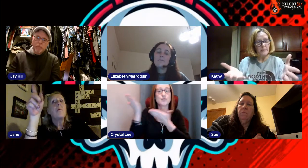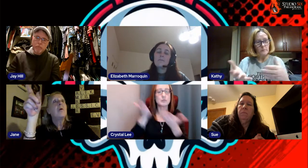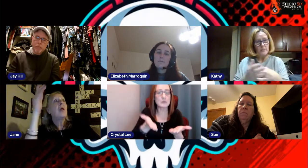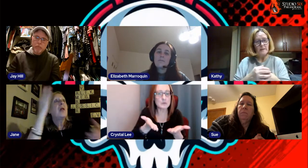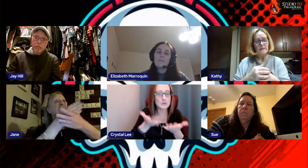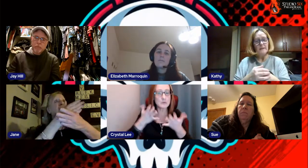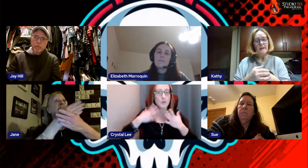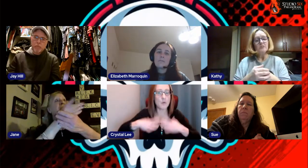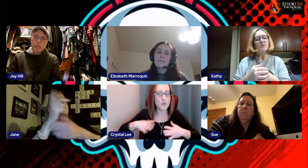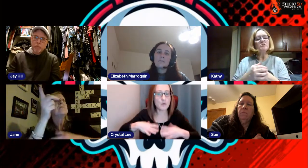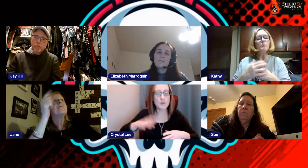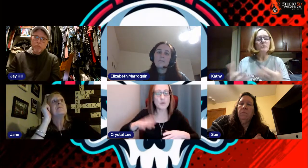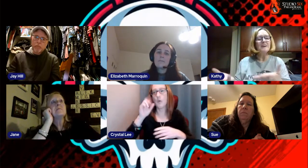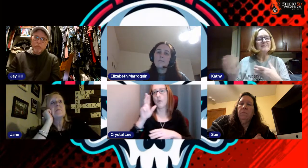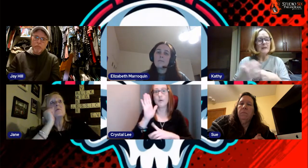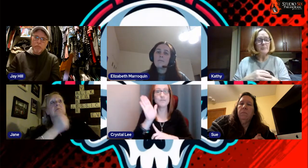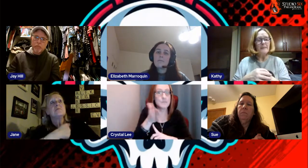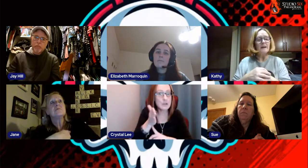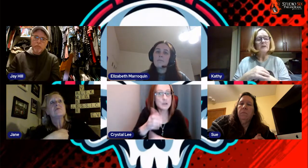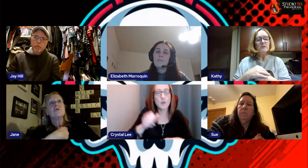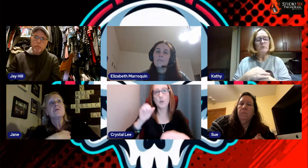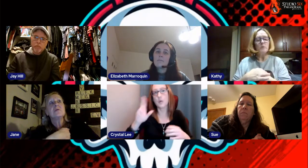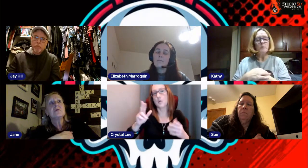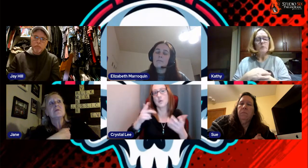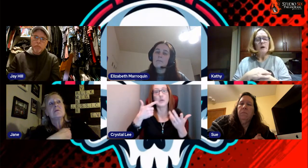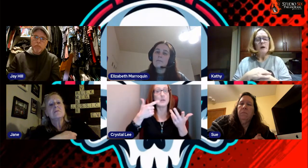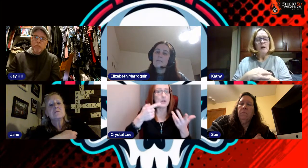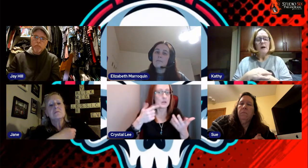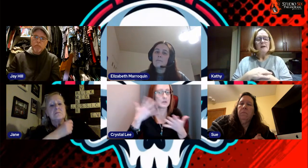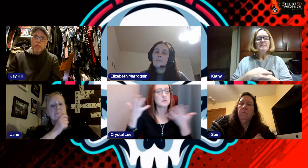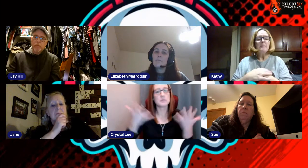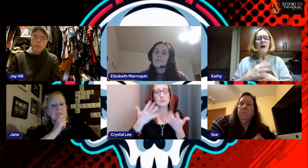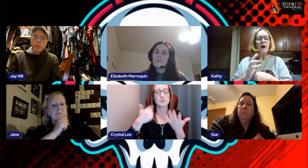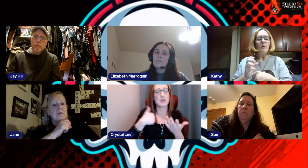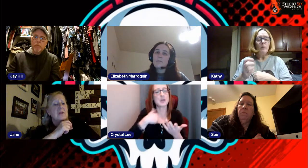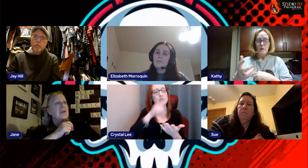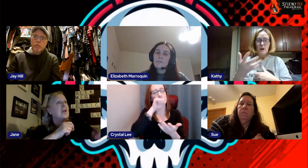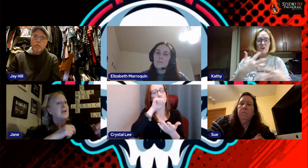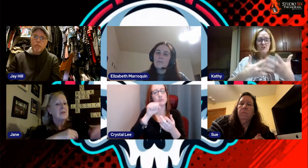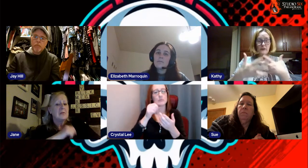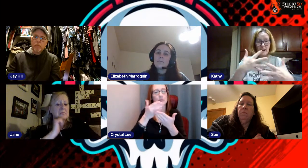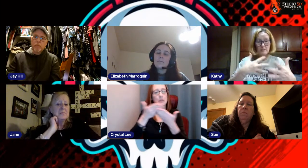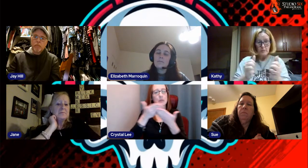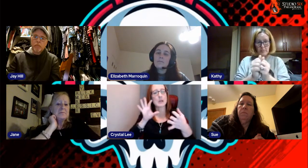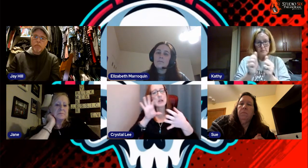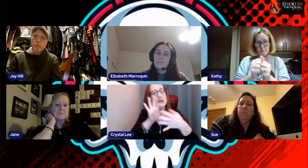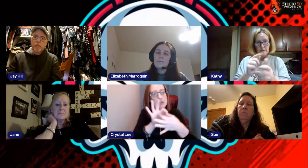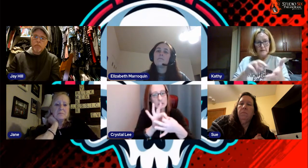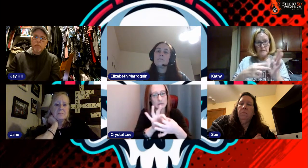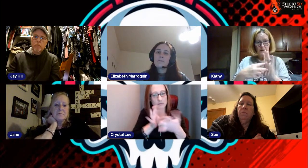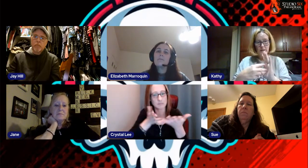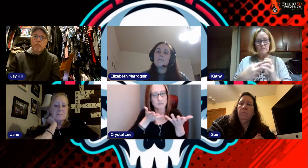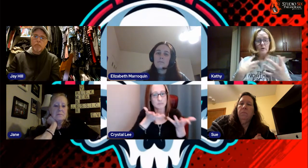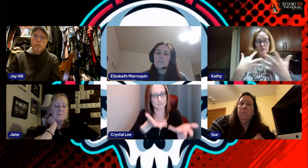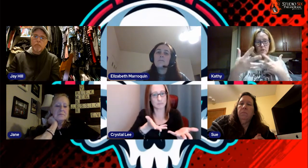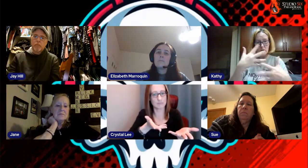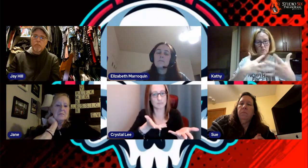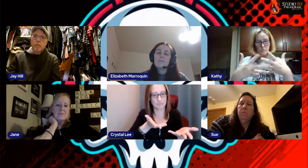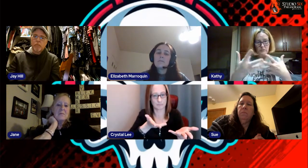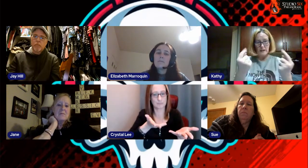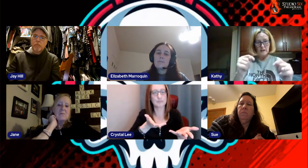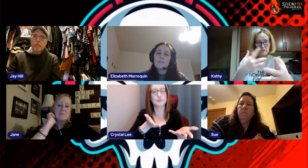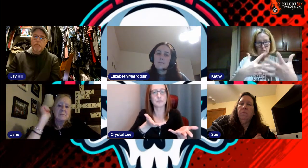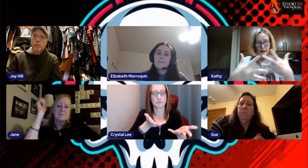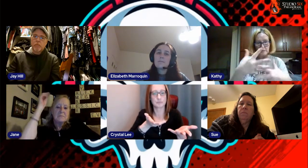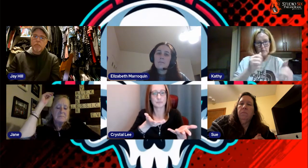do something with it. So she'll bring something to somehow interact with them, you mean? So